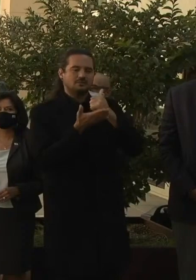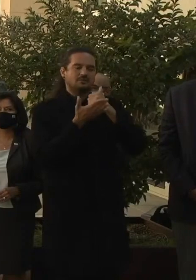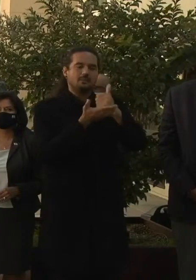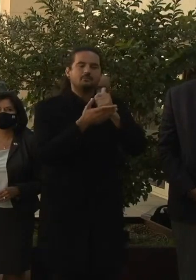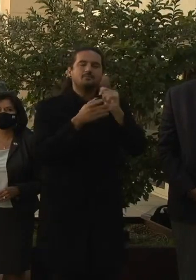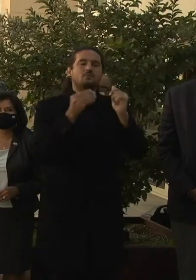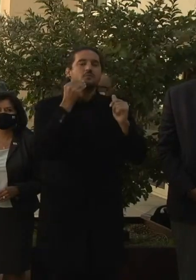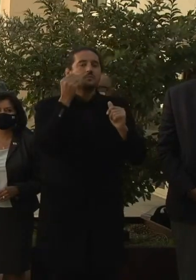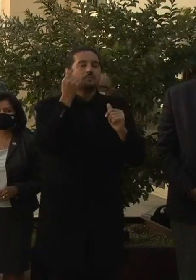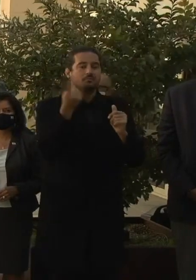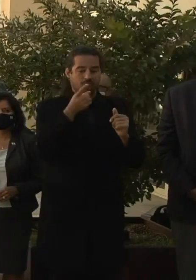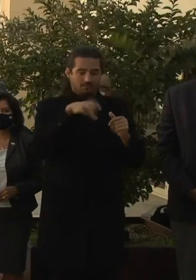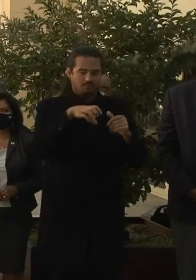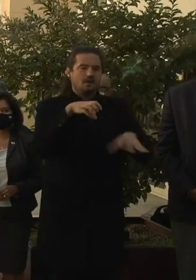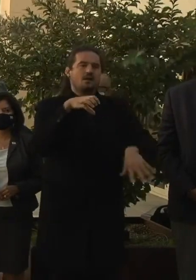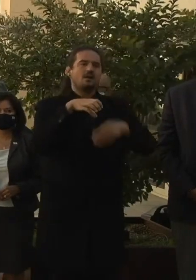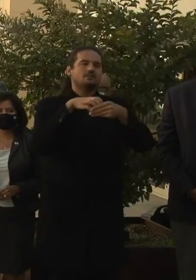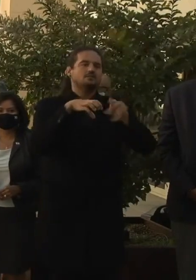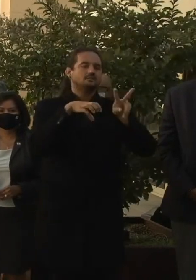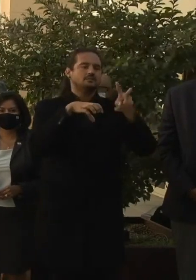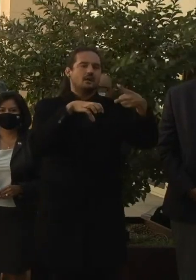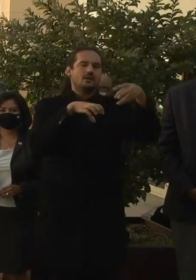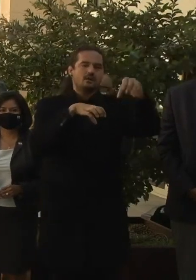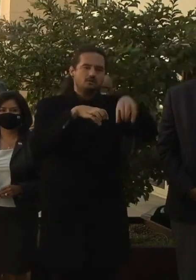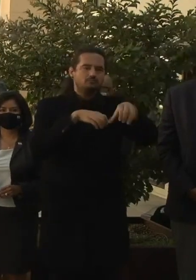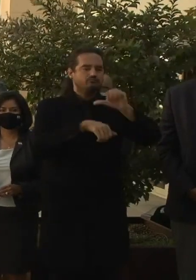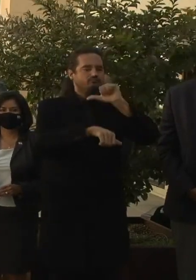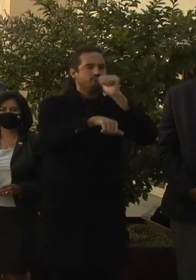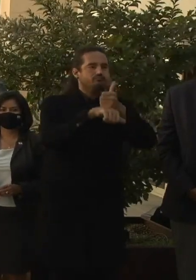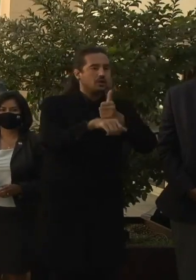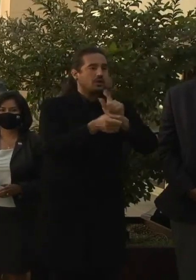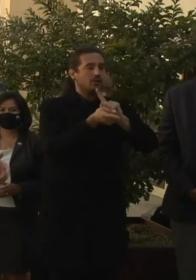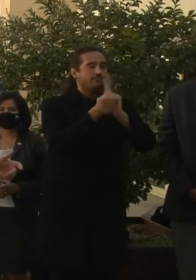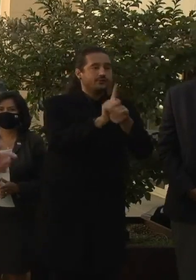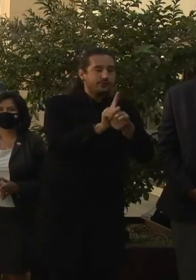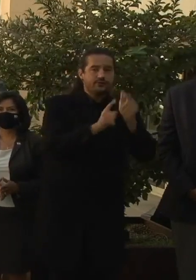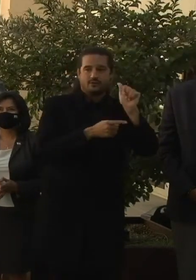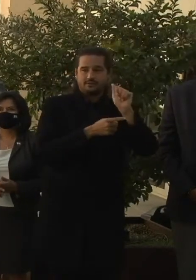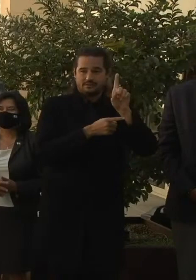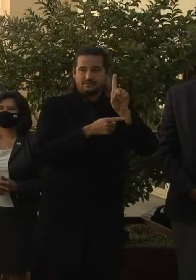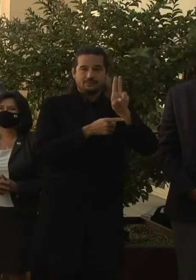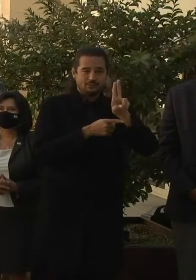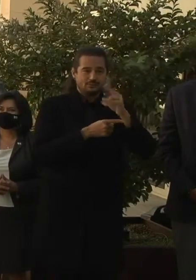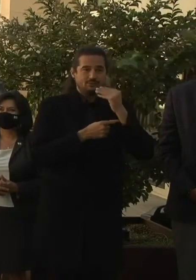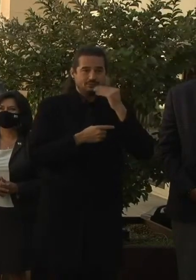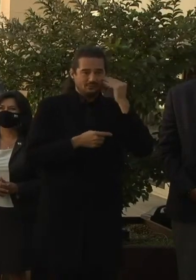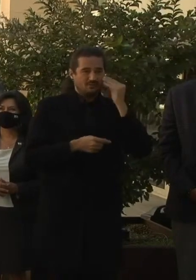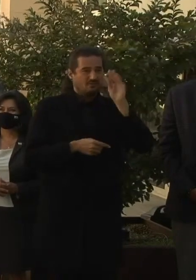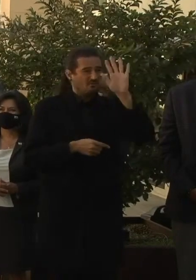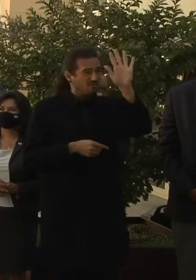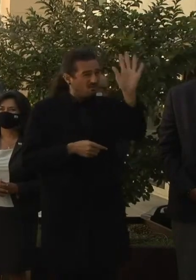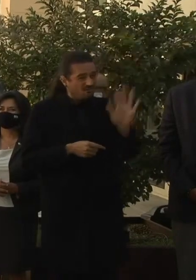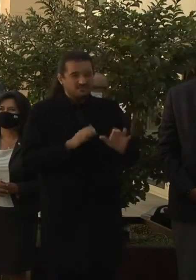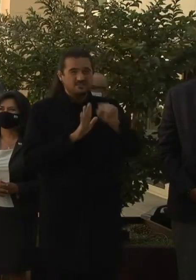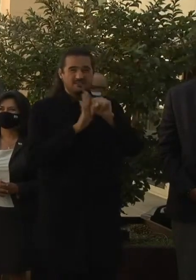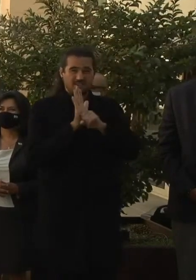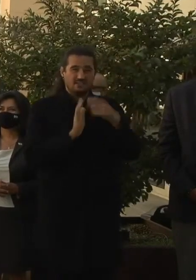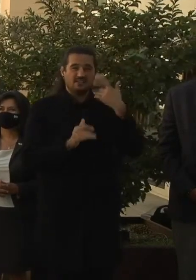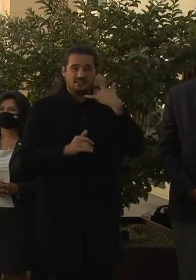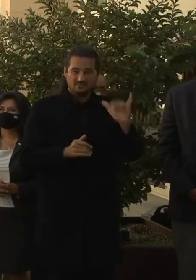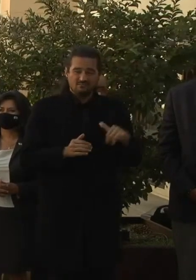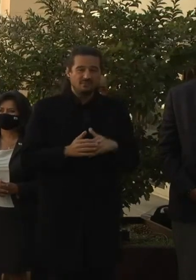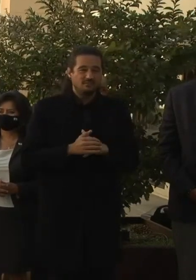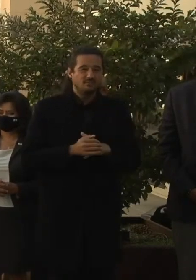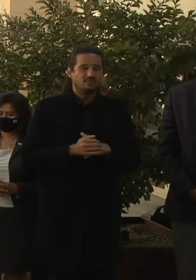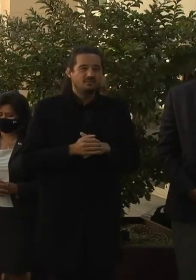production and the conversion of ADUs all up and down the state of California. It was mentioned the climate commitments that the state is making, and we're really proud of